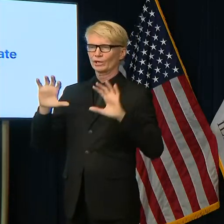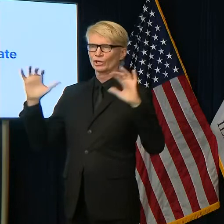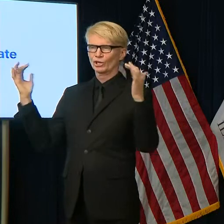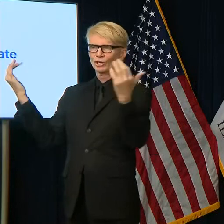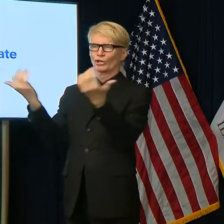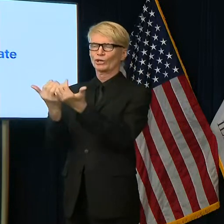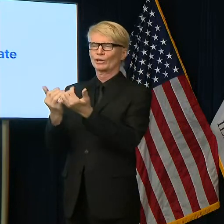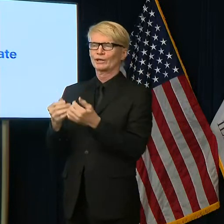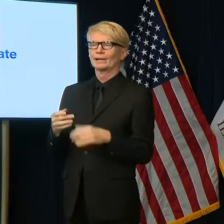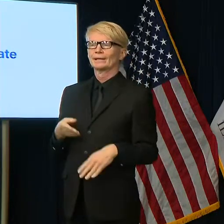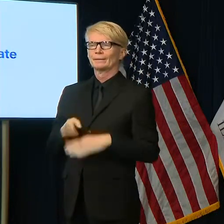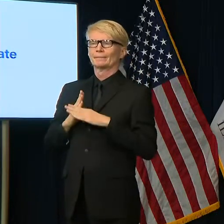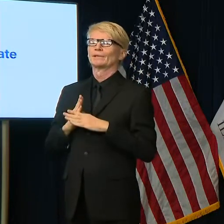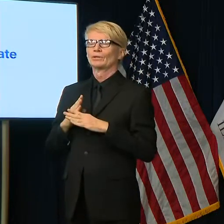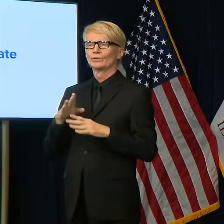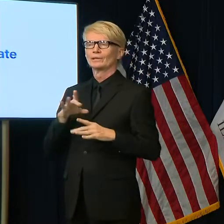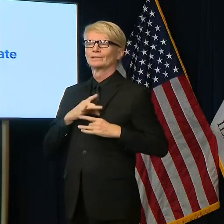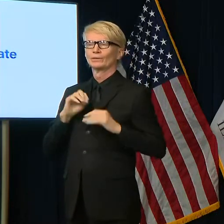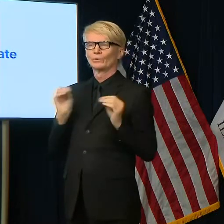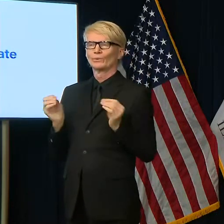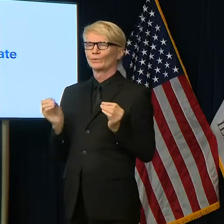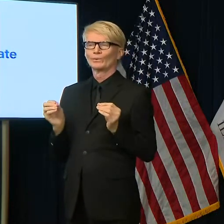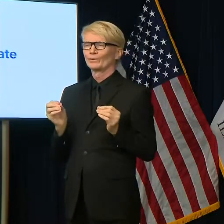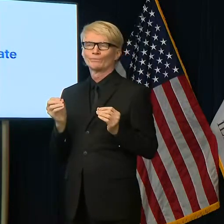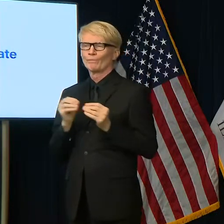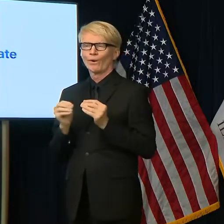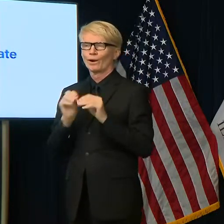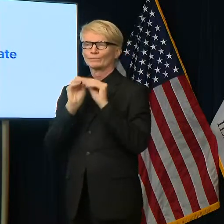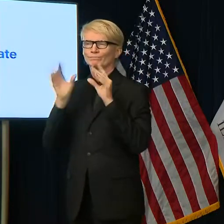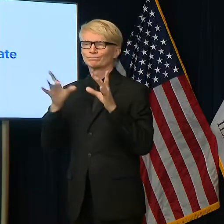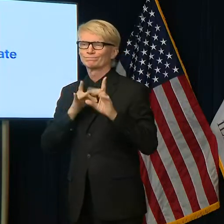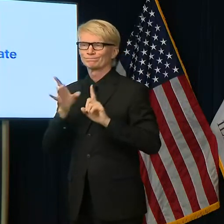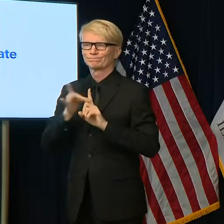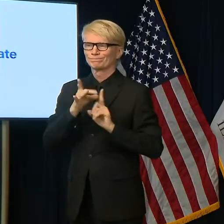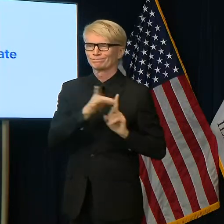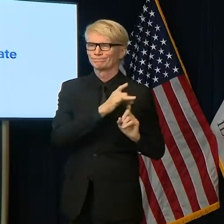the distribution of the vaccine. So, who knows when that will